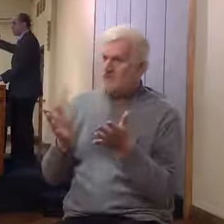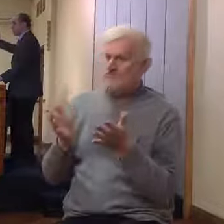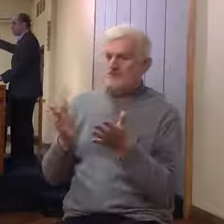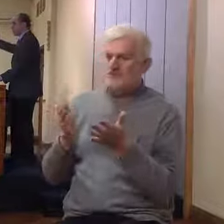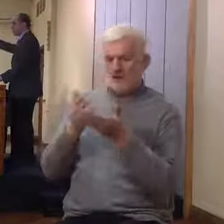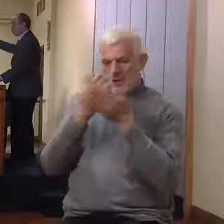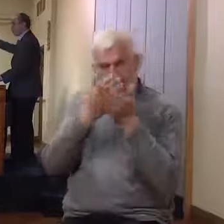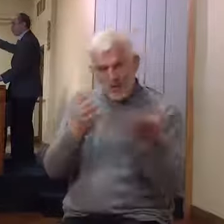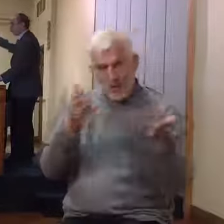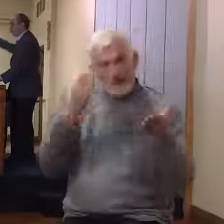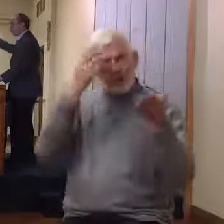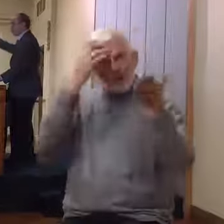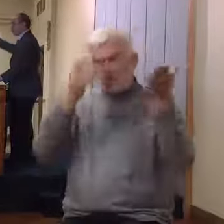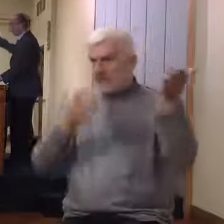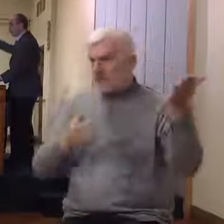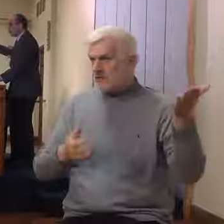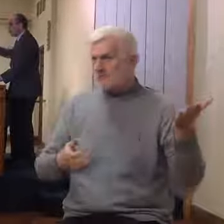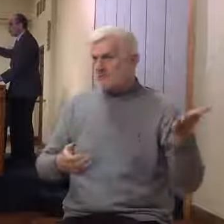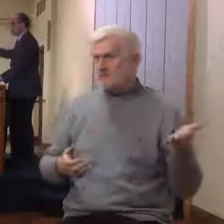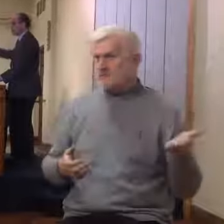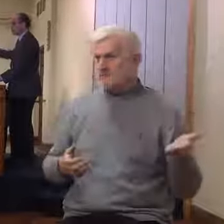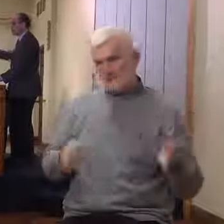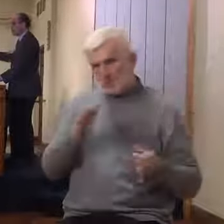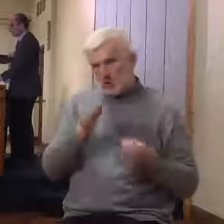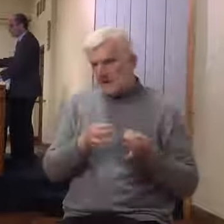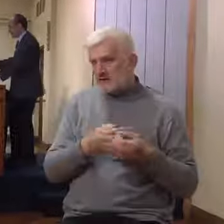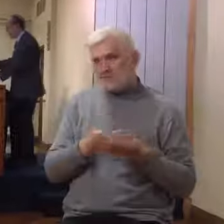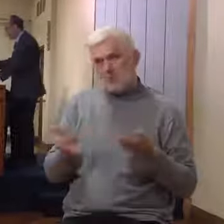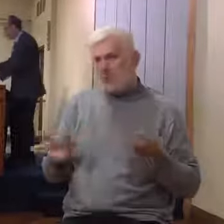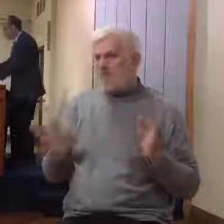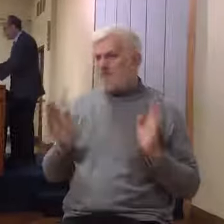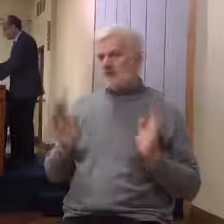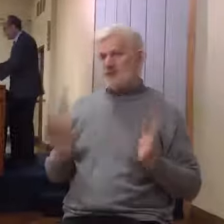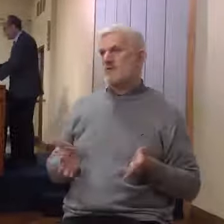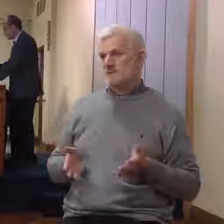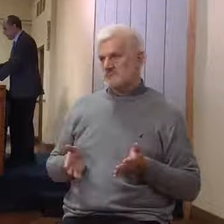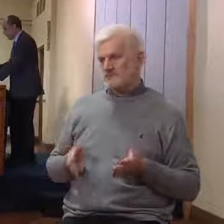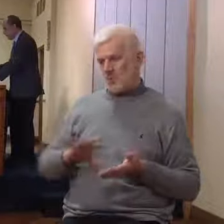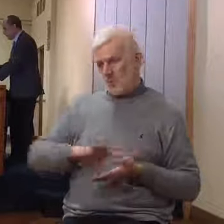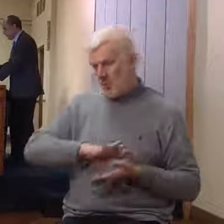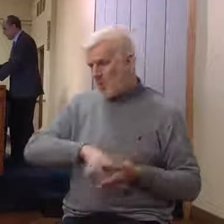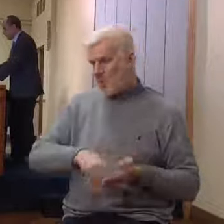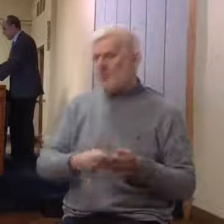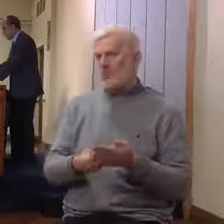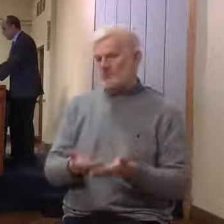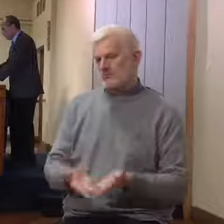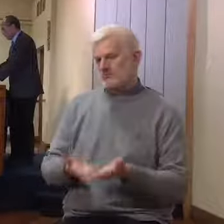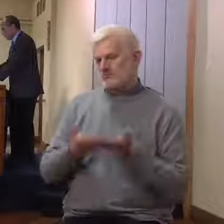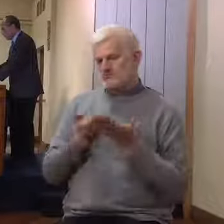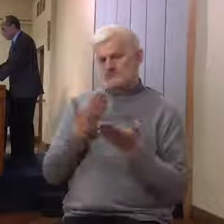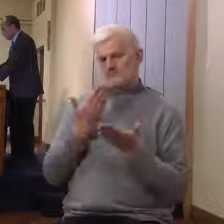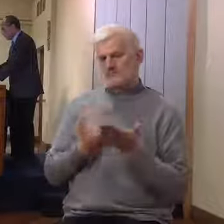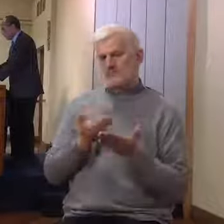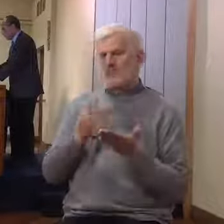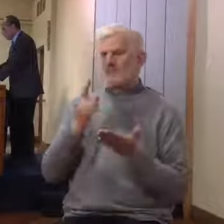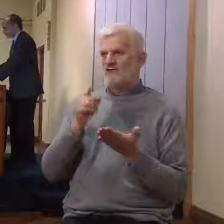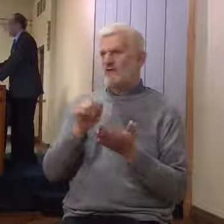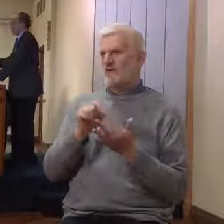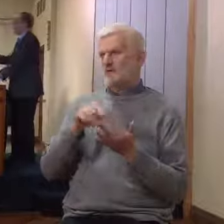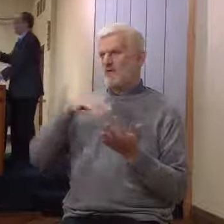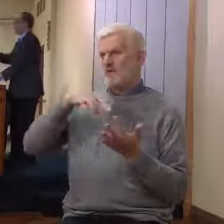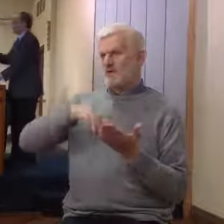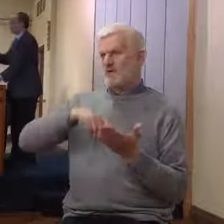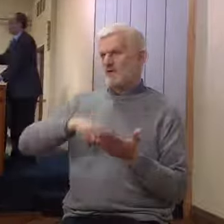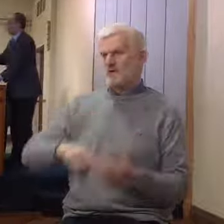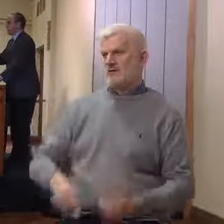our civil and political authorities and so on. So all these things are given to us in 1 Peter here.